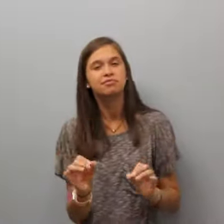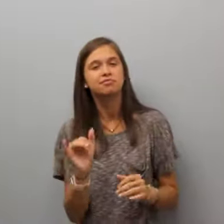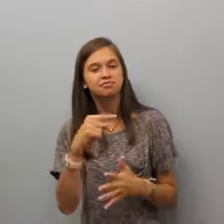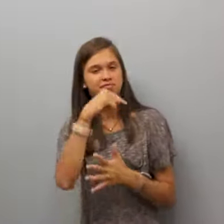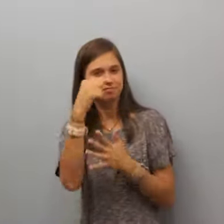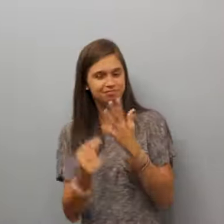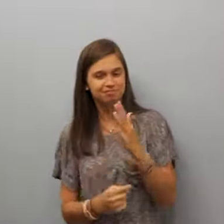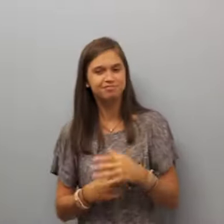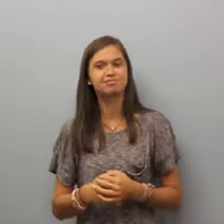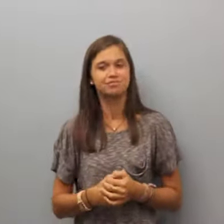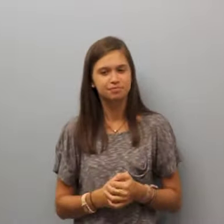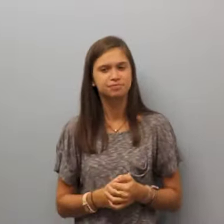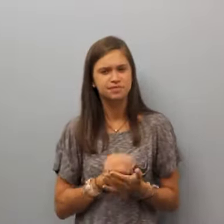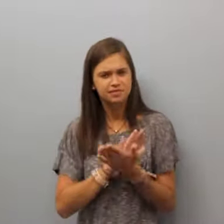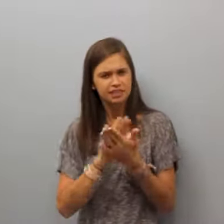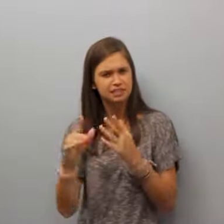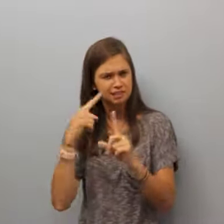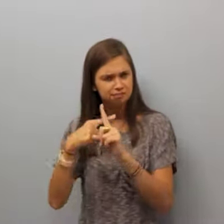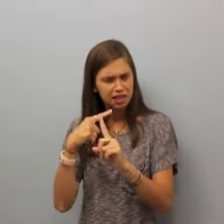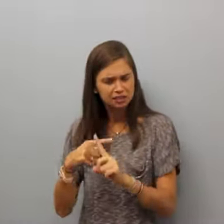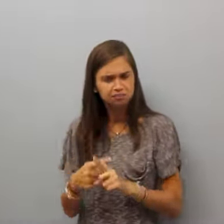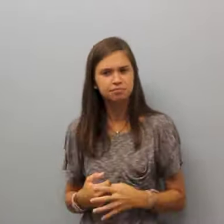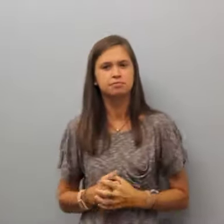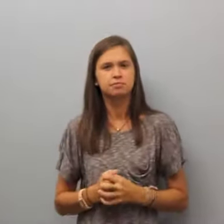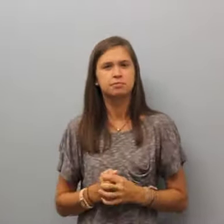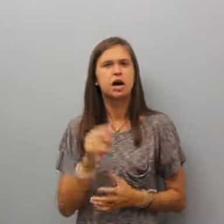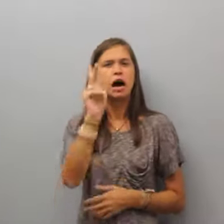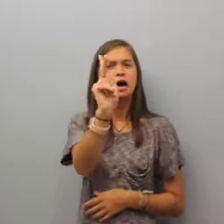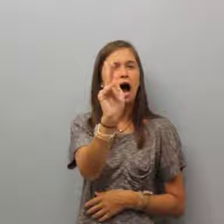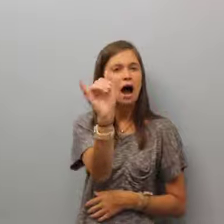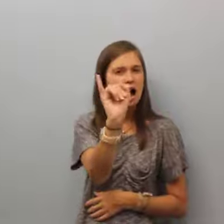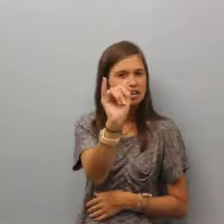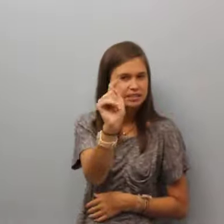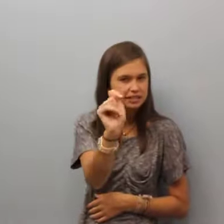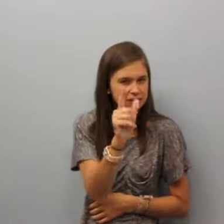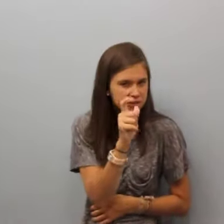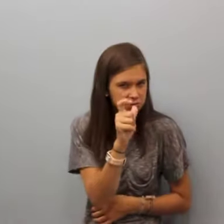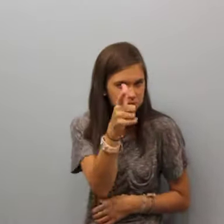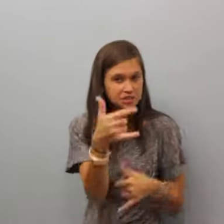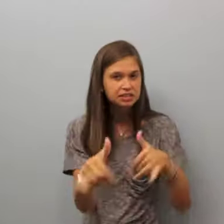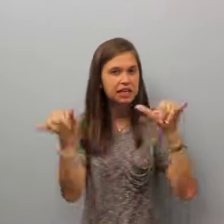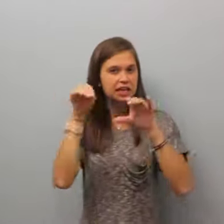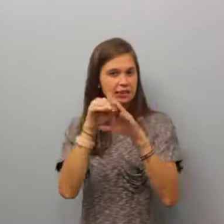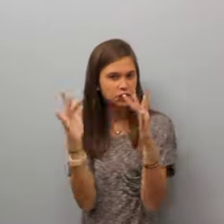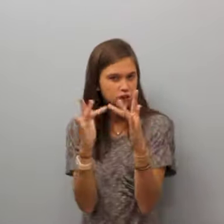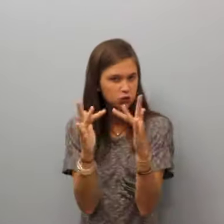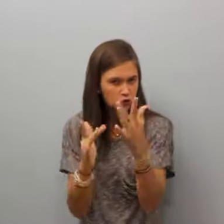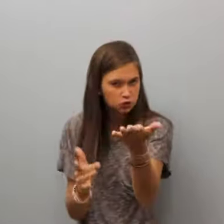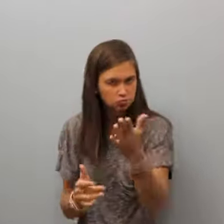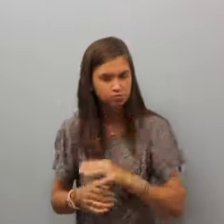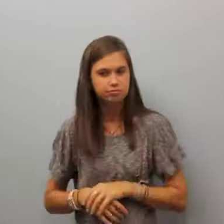my identity set to go, and now I'm ready to be out in the real world, and so I have to credit that to the Learning Center.